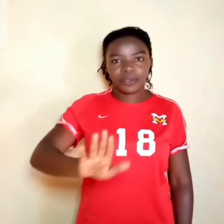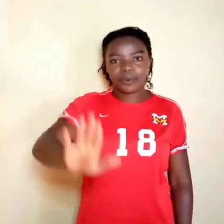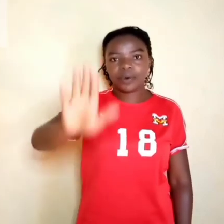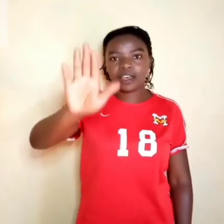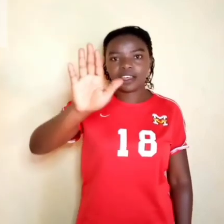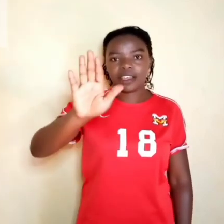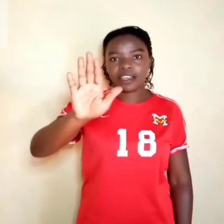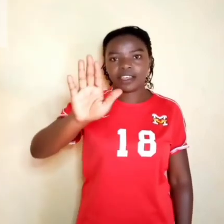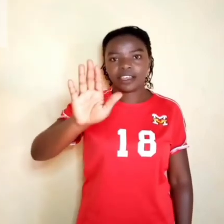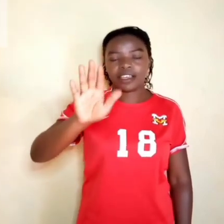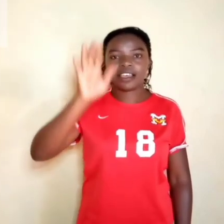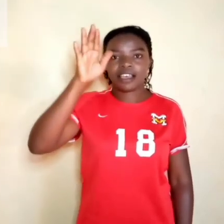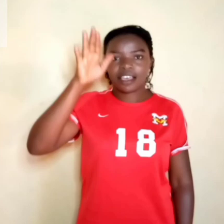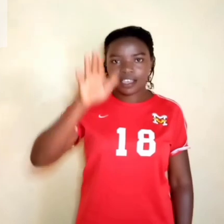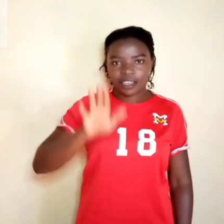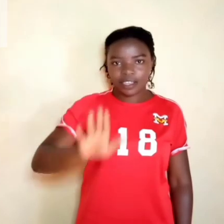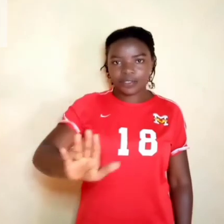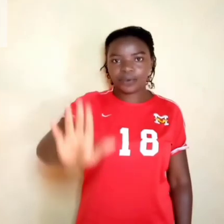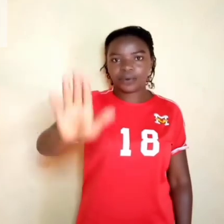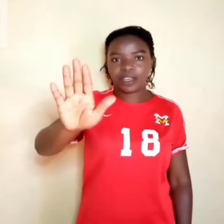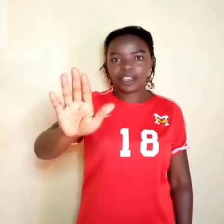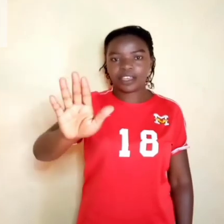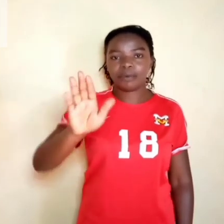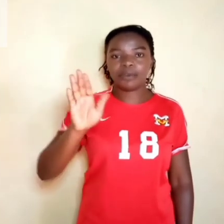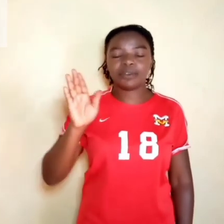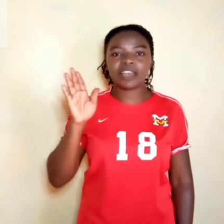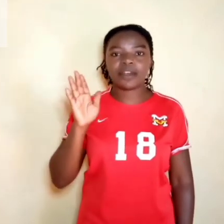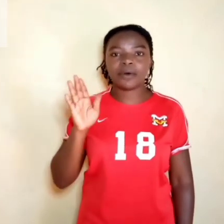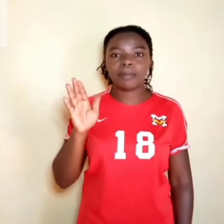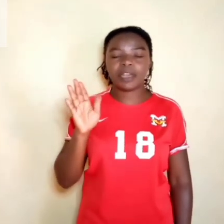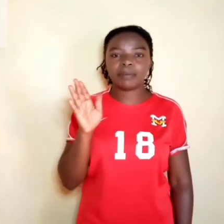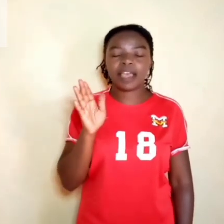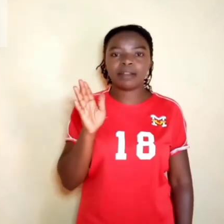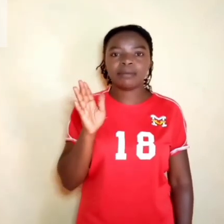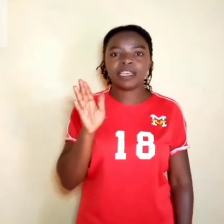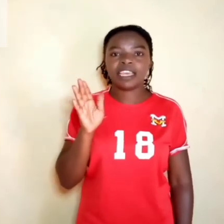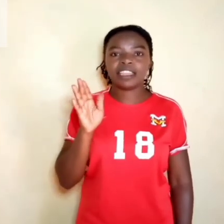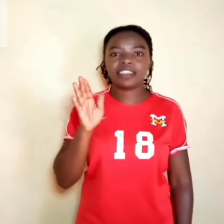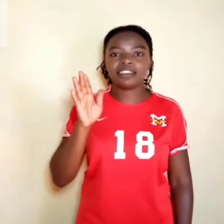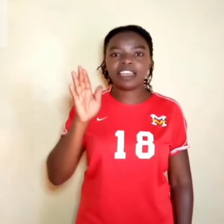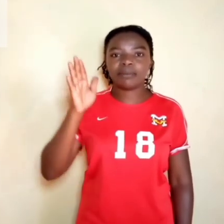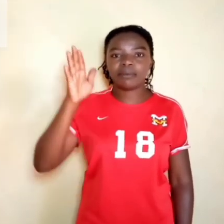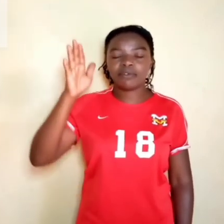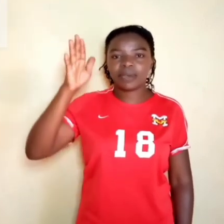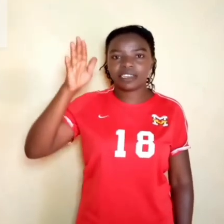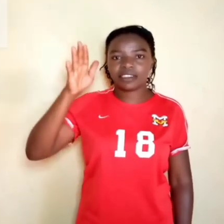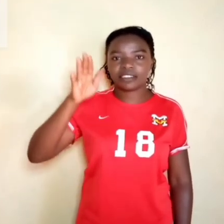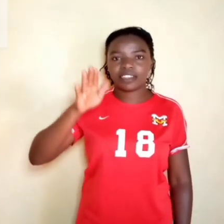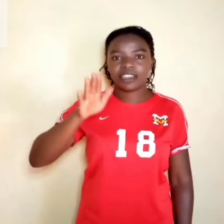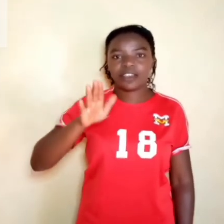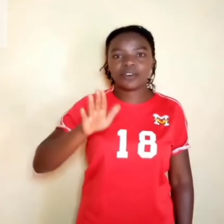You are. You are. We use an open palm, and this time the movement is